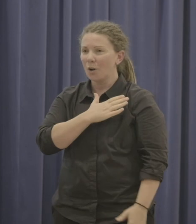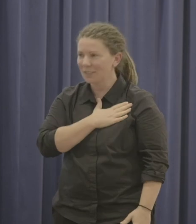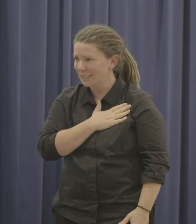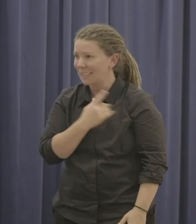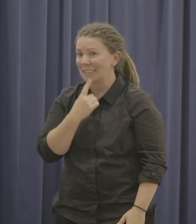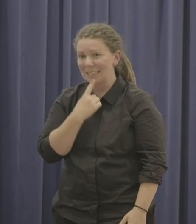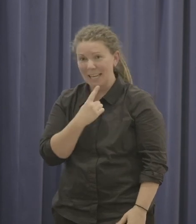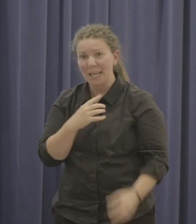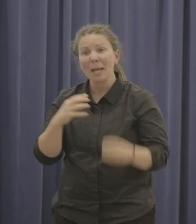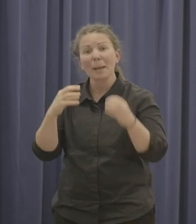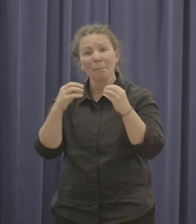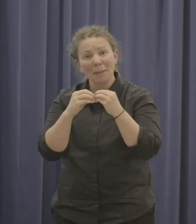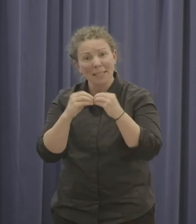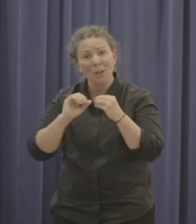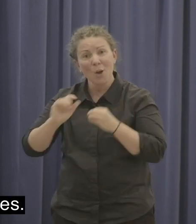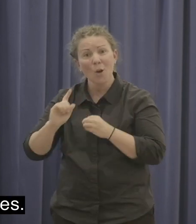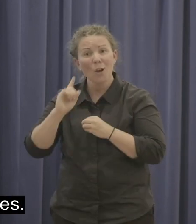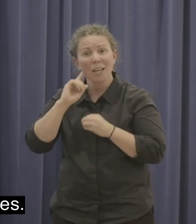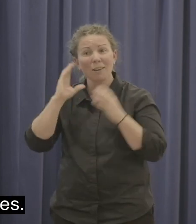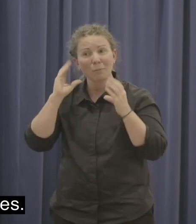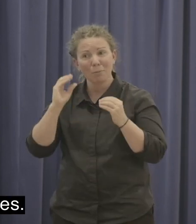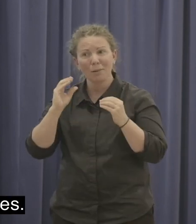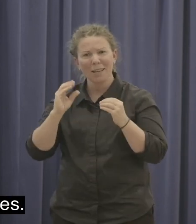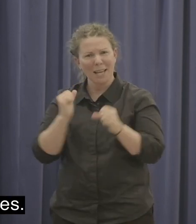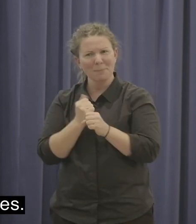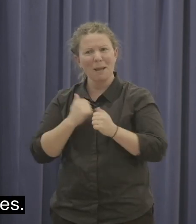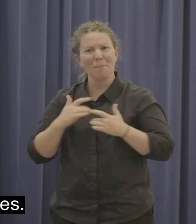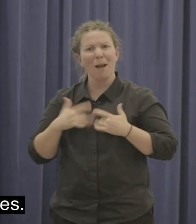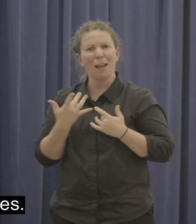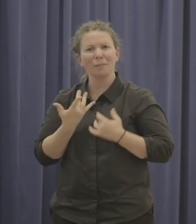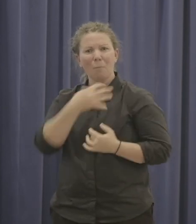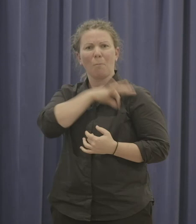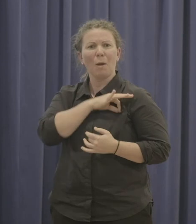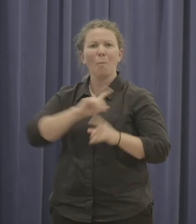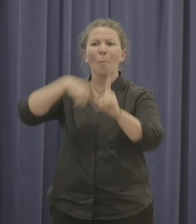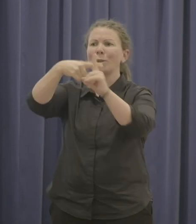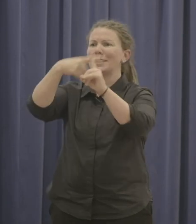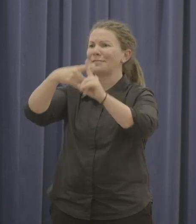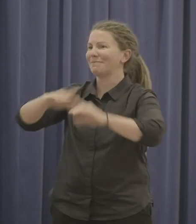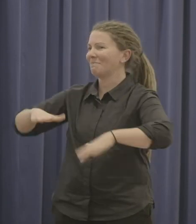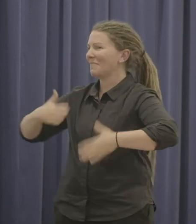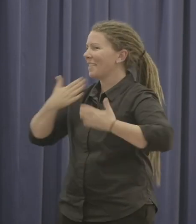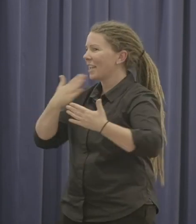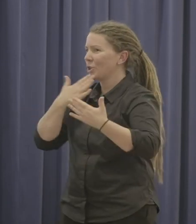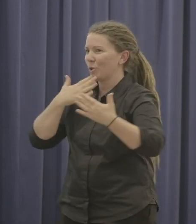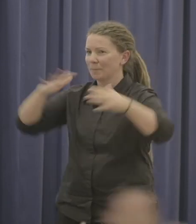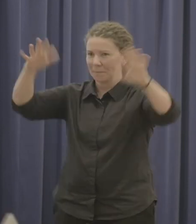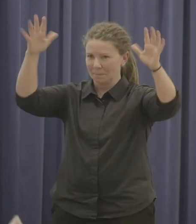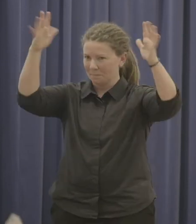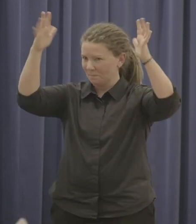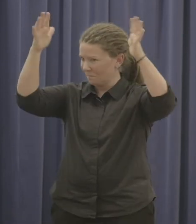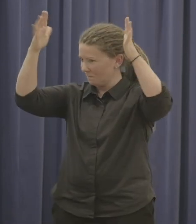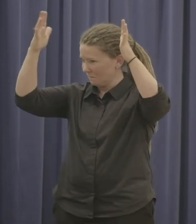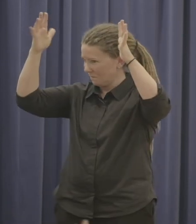say that Billy's hearing loss has actually enriched our lives. Thank you.